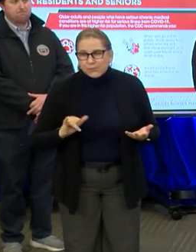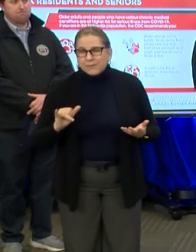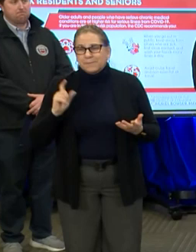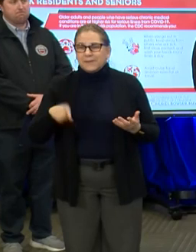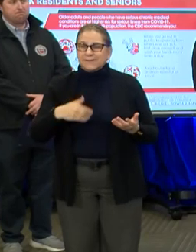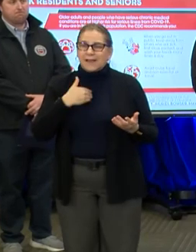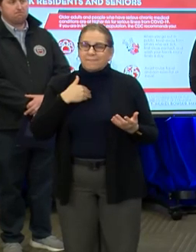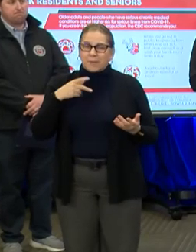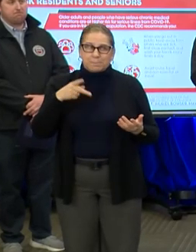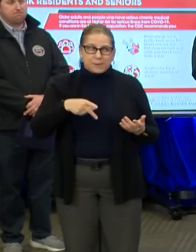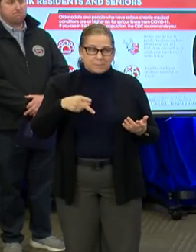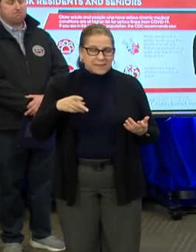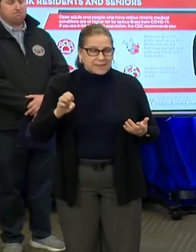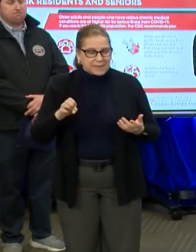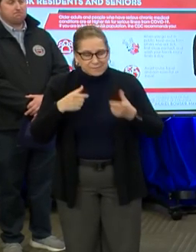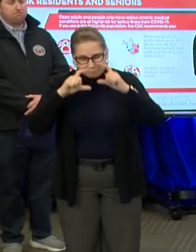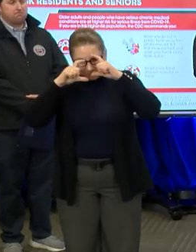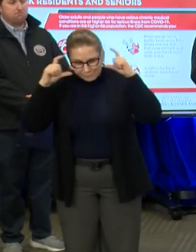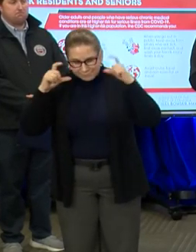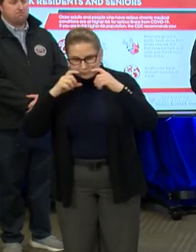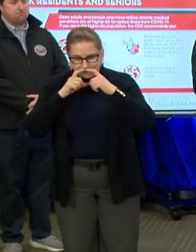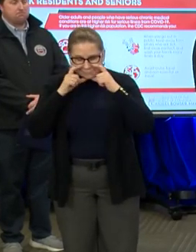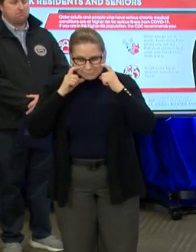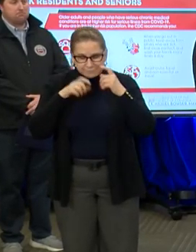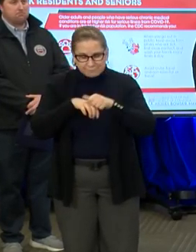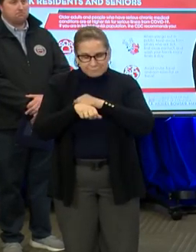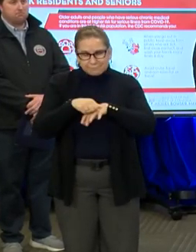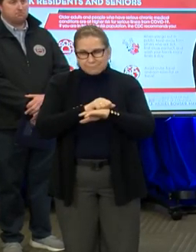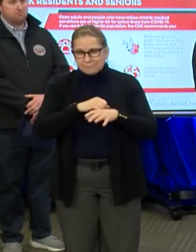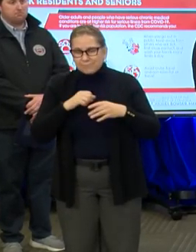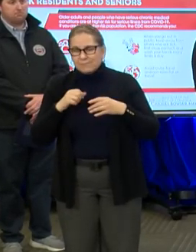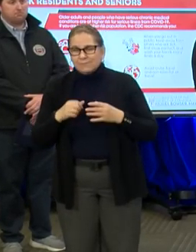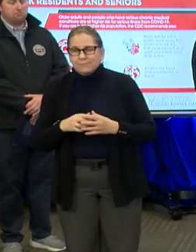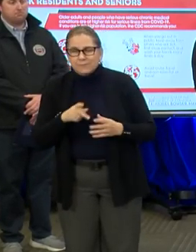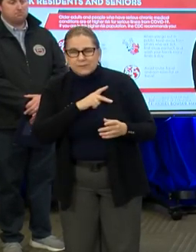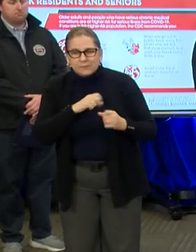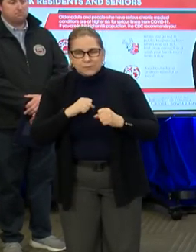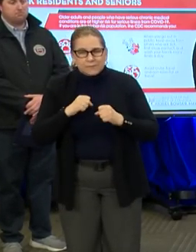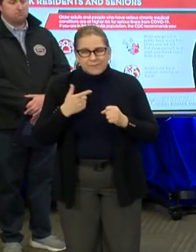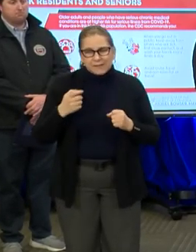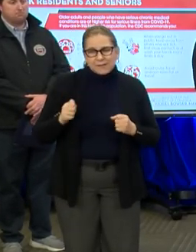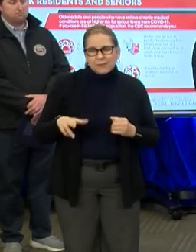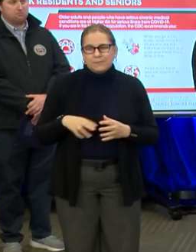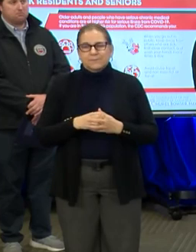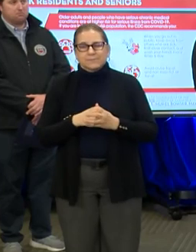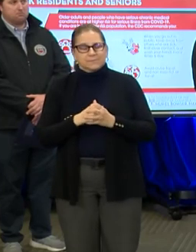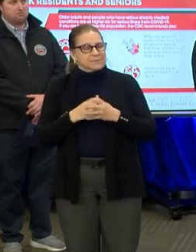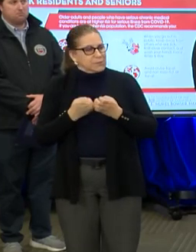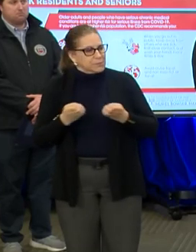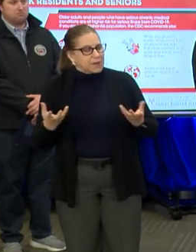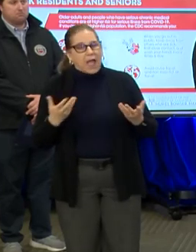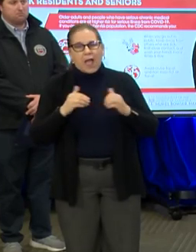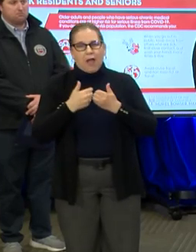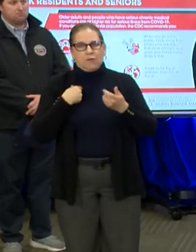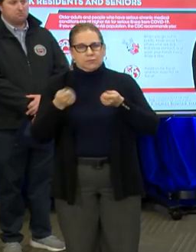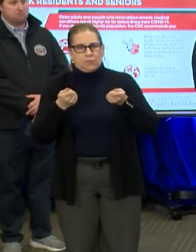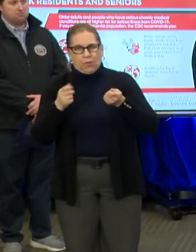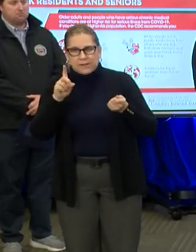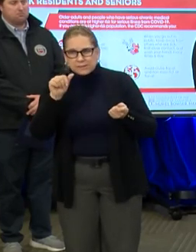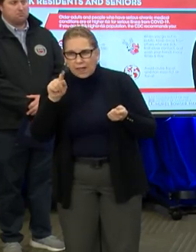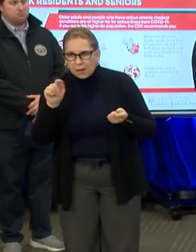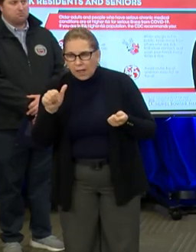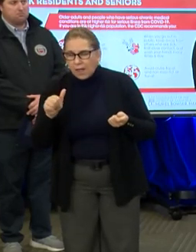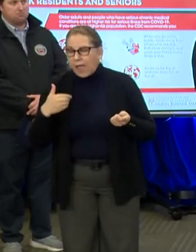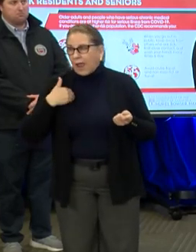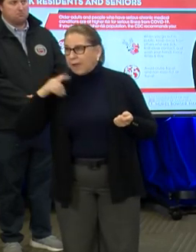manage the data and a way of getting the results. So there is a difference between having a laboratory partner and having the